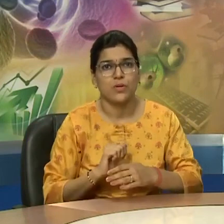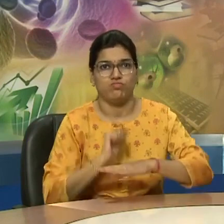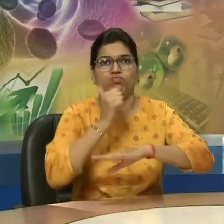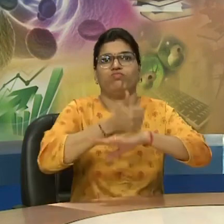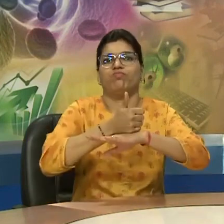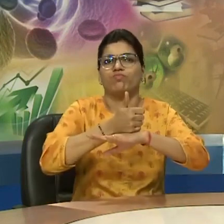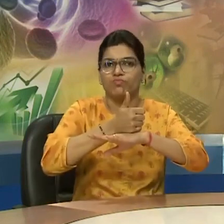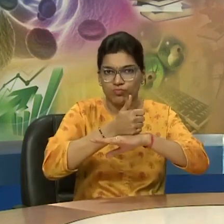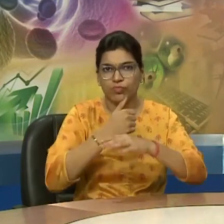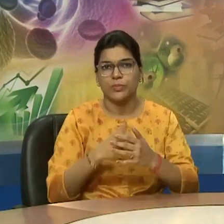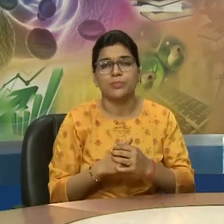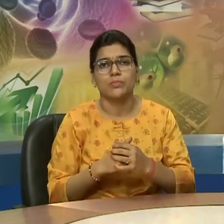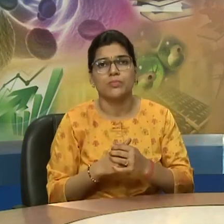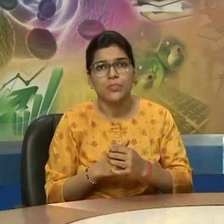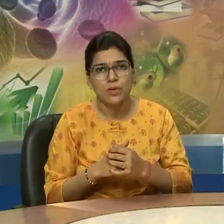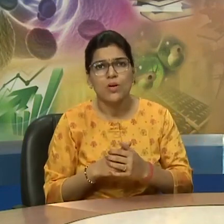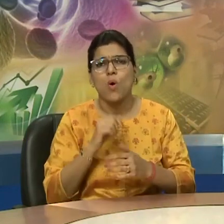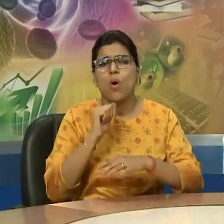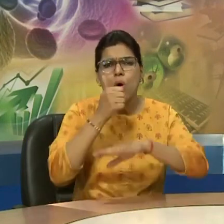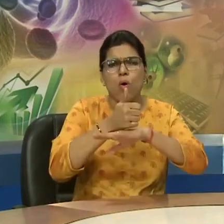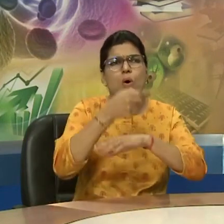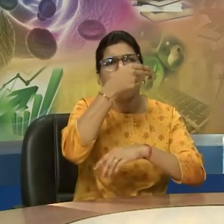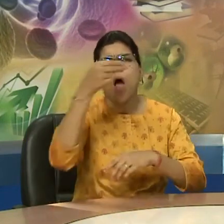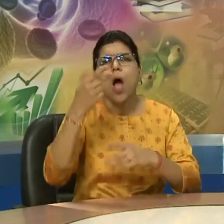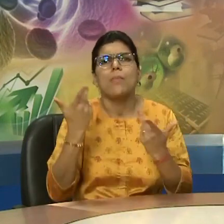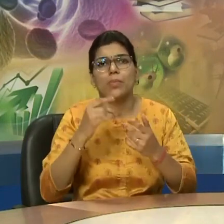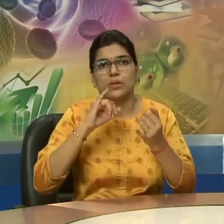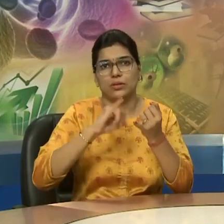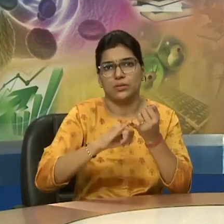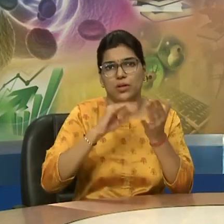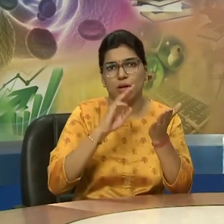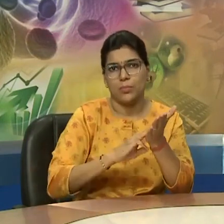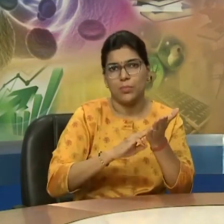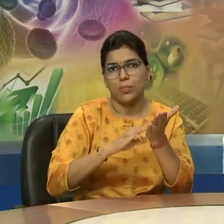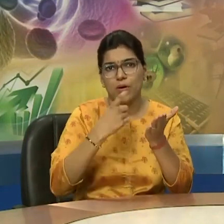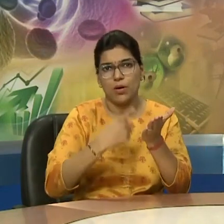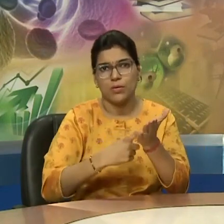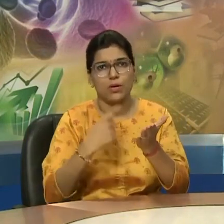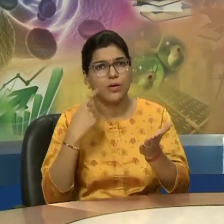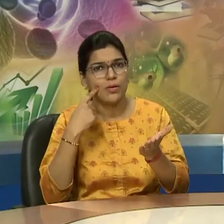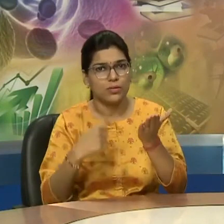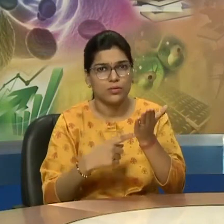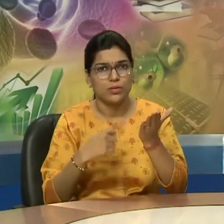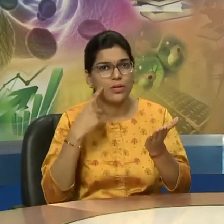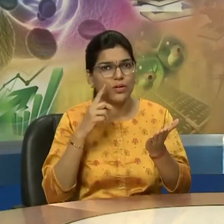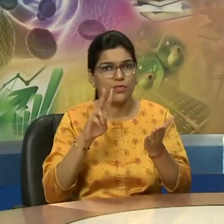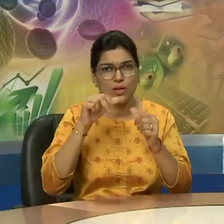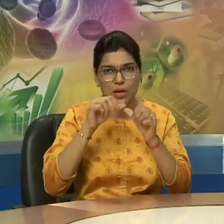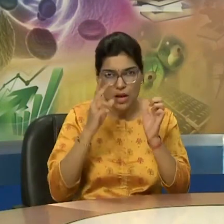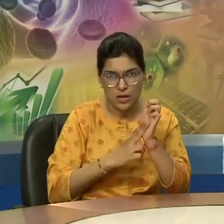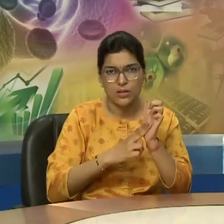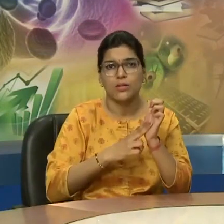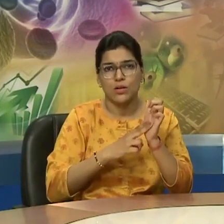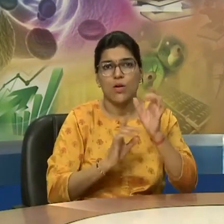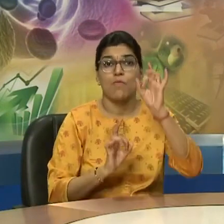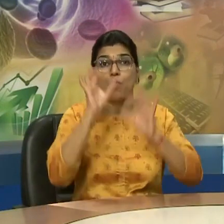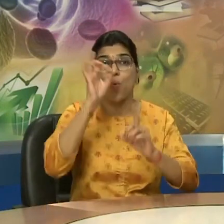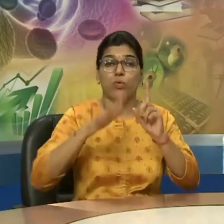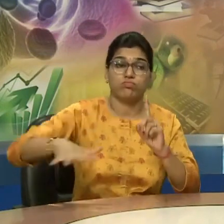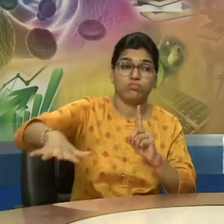In August 2005, a conservation project called Simriti One or Forest of Memorial